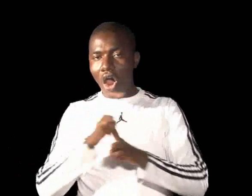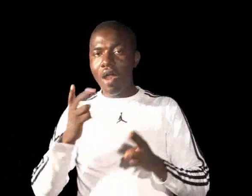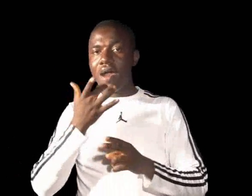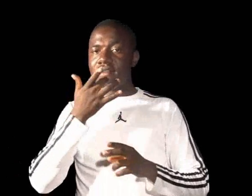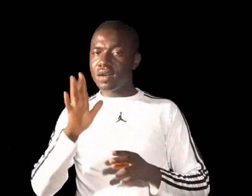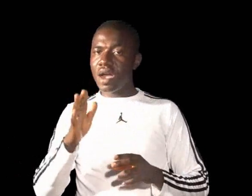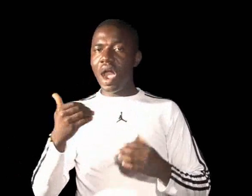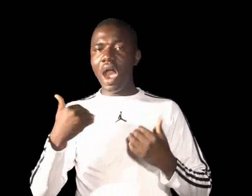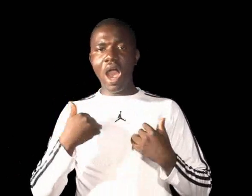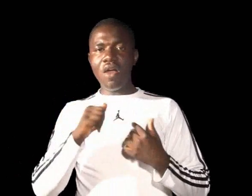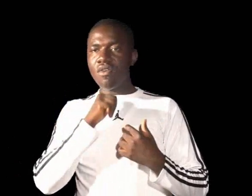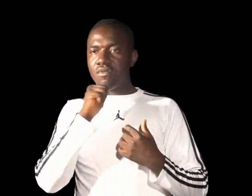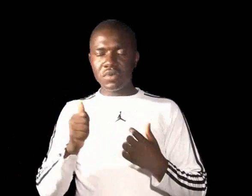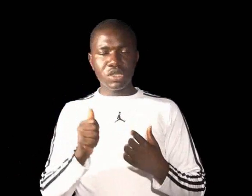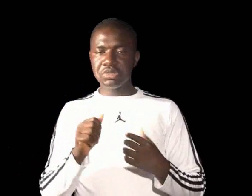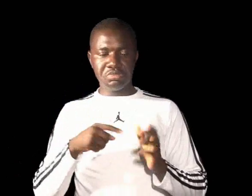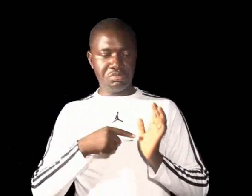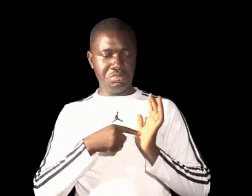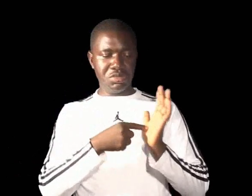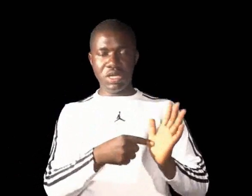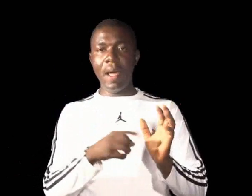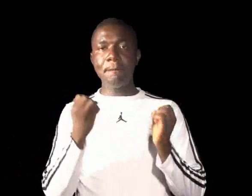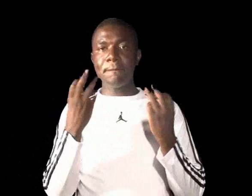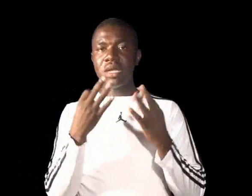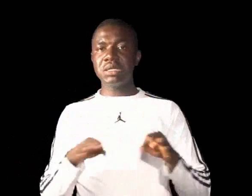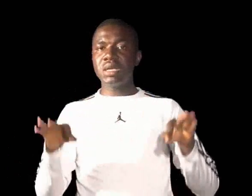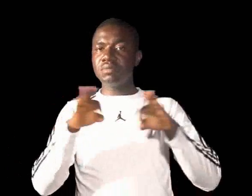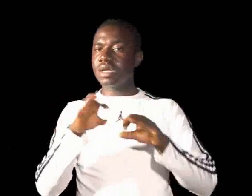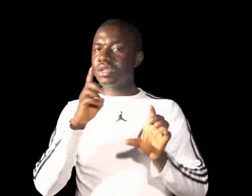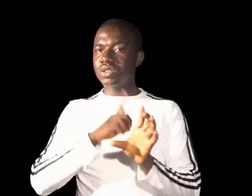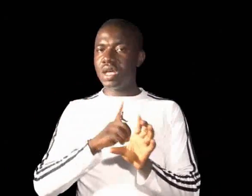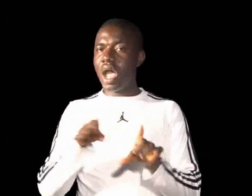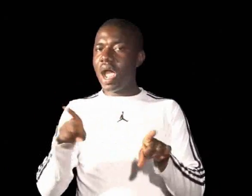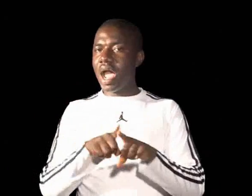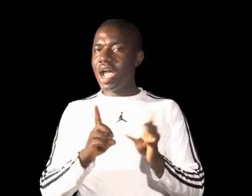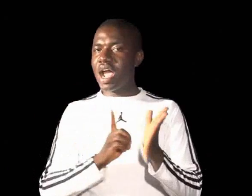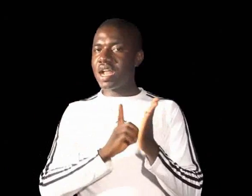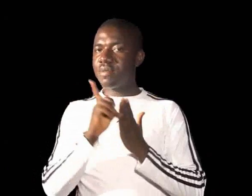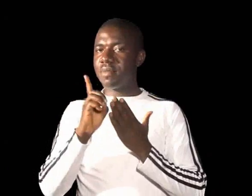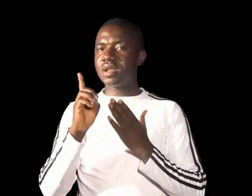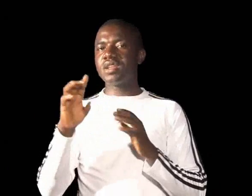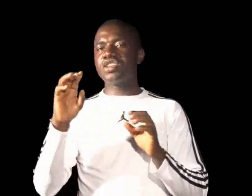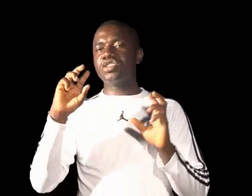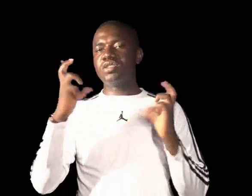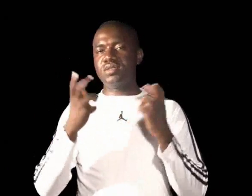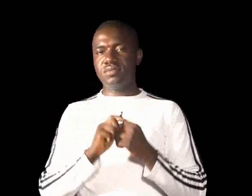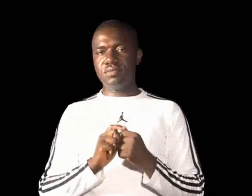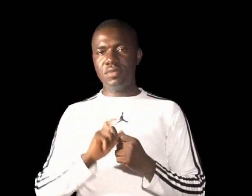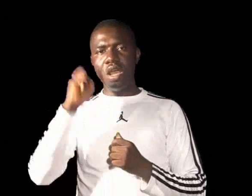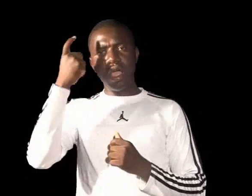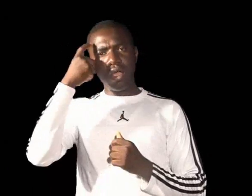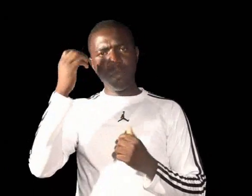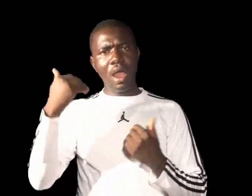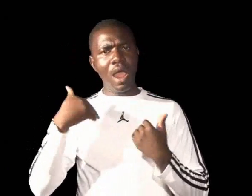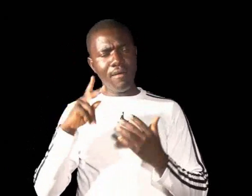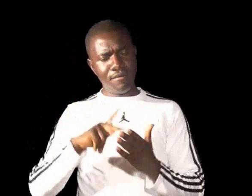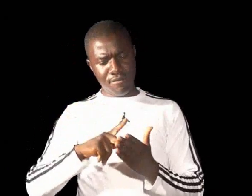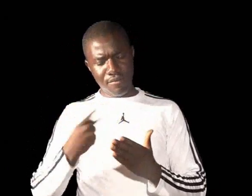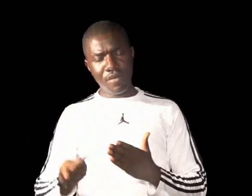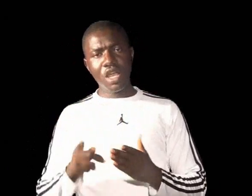Unfortunately, it has not ascribed sufficient importance to disability as a developmental issue. The government has therefore failed to